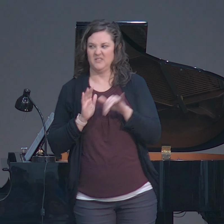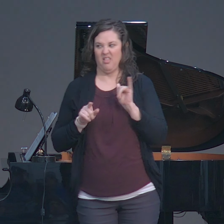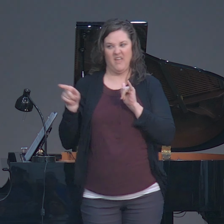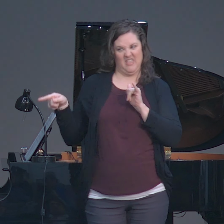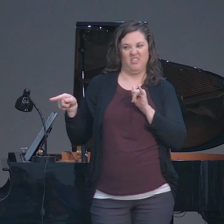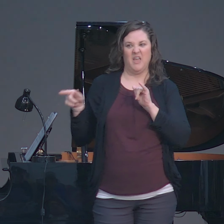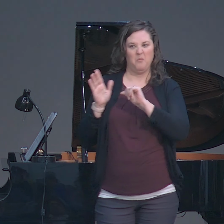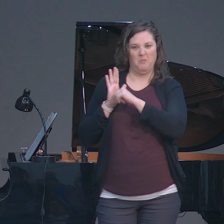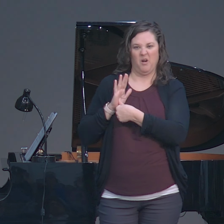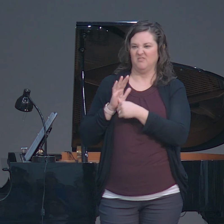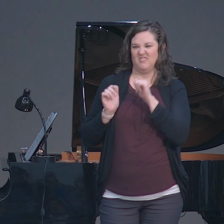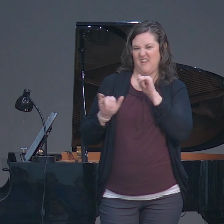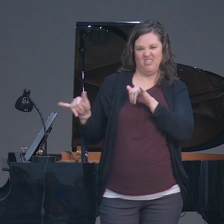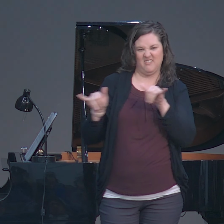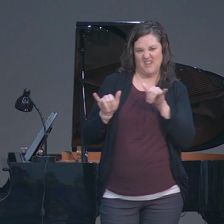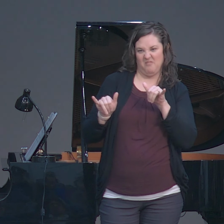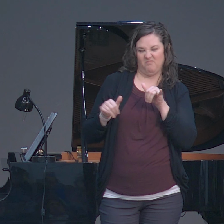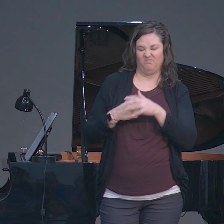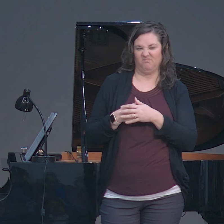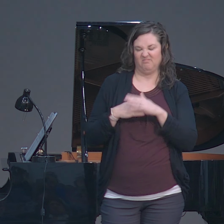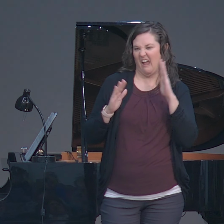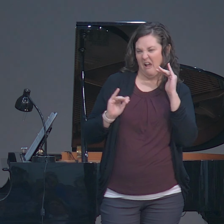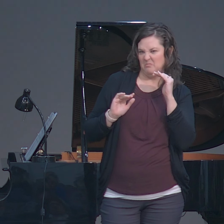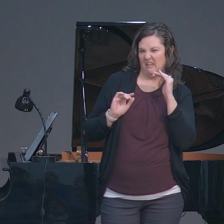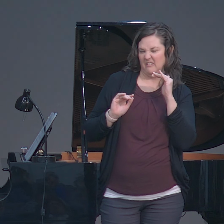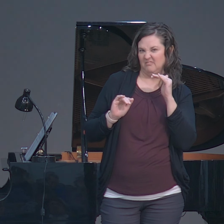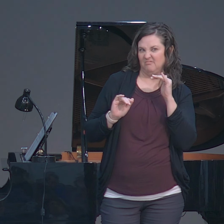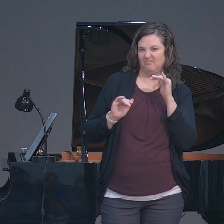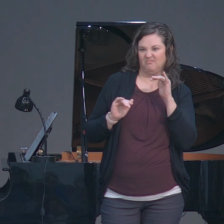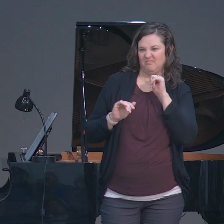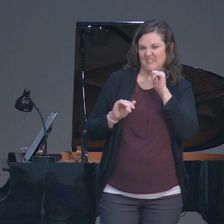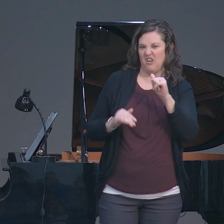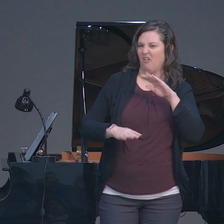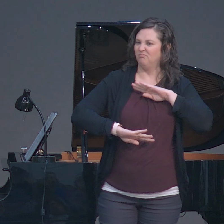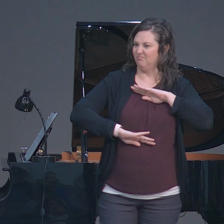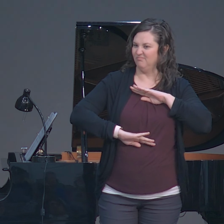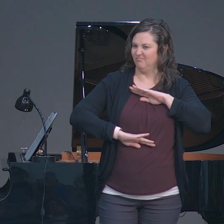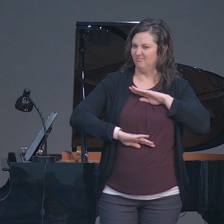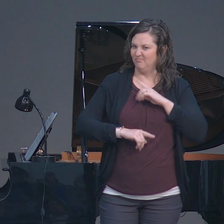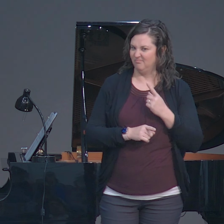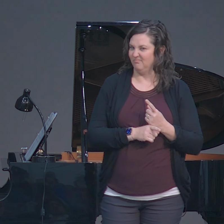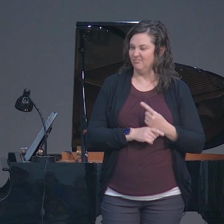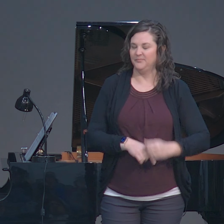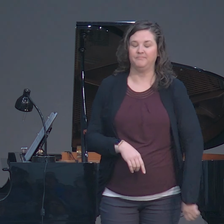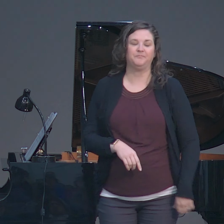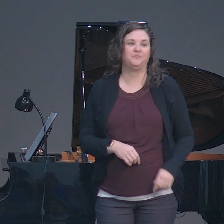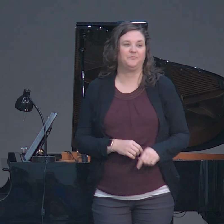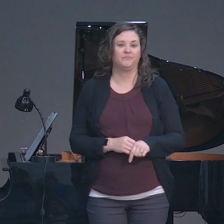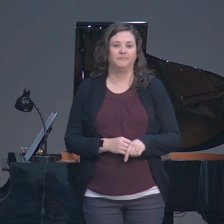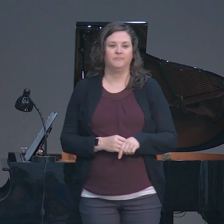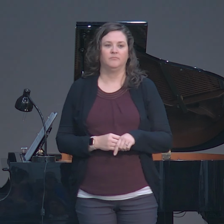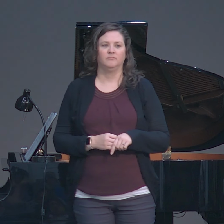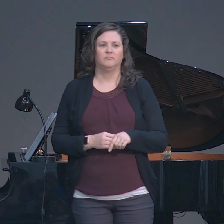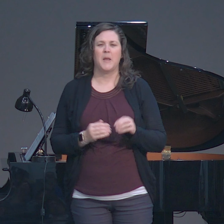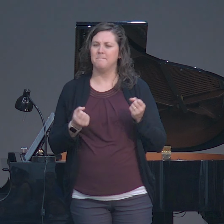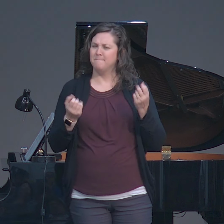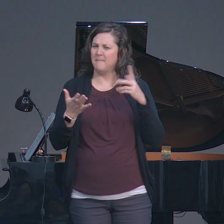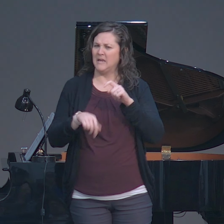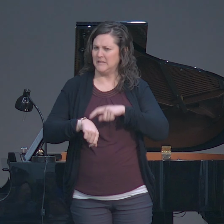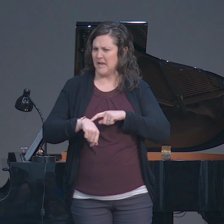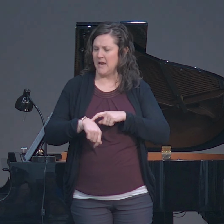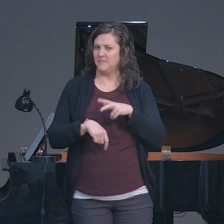were. I mean, it just didn't meet your expectations. You often hear